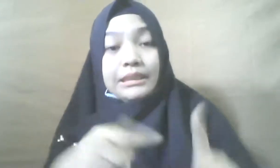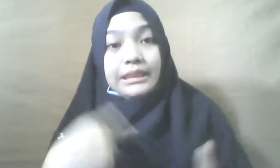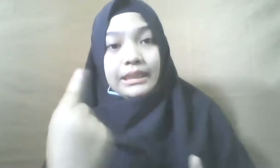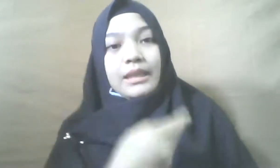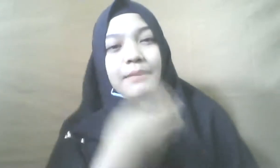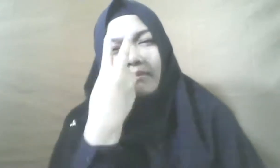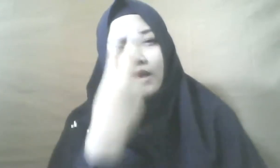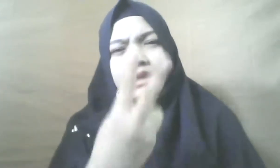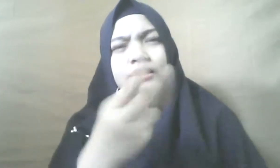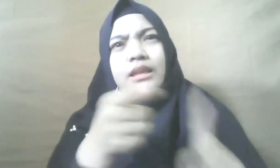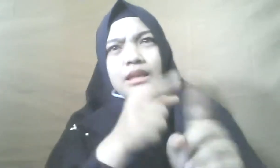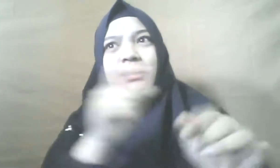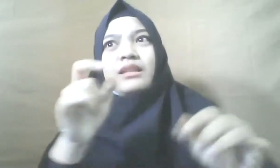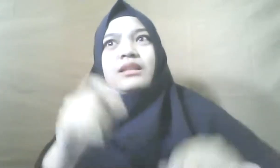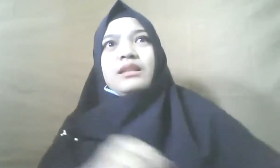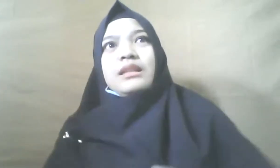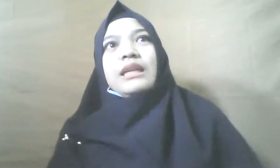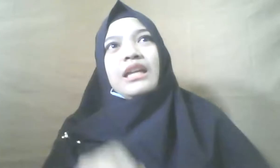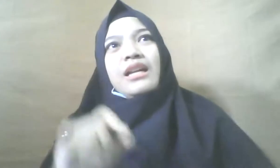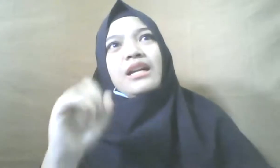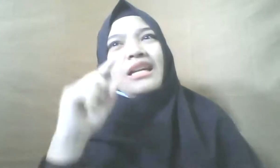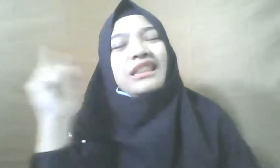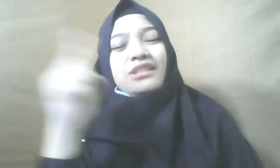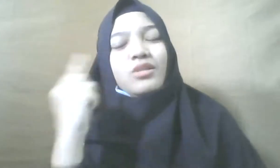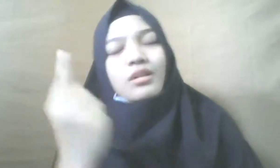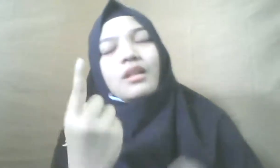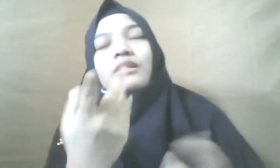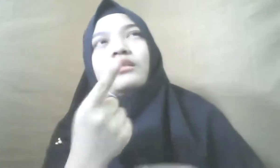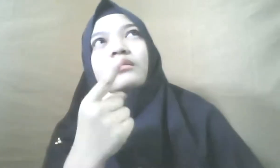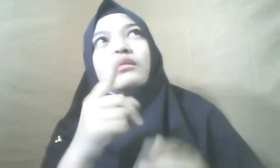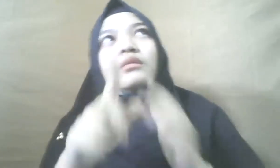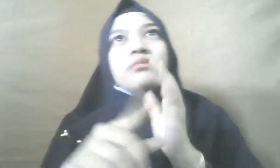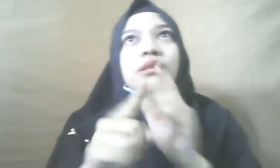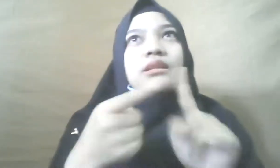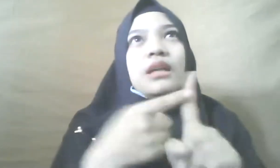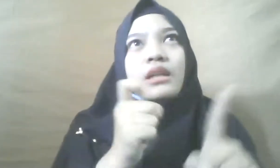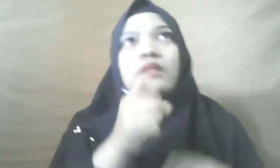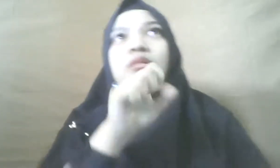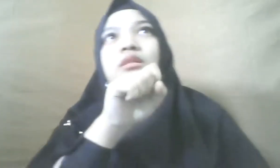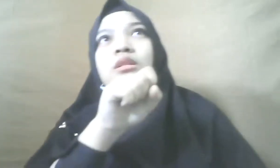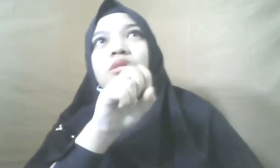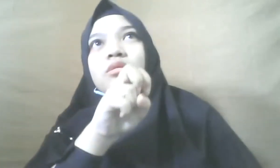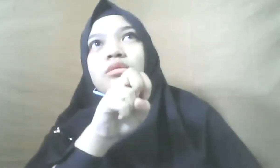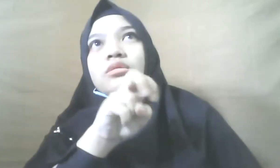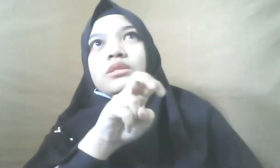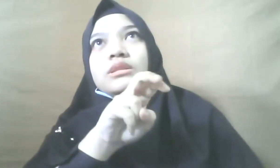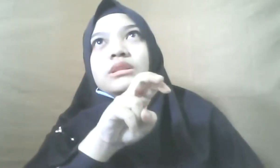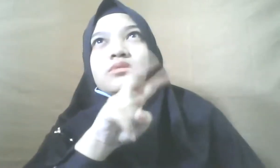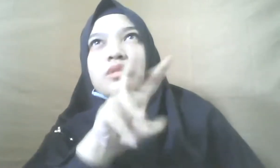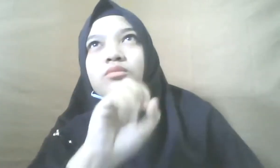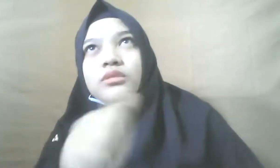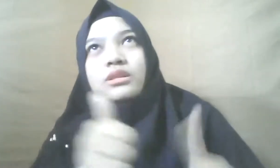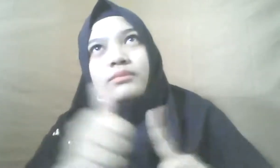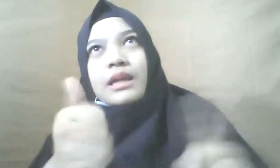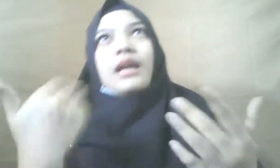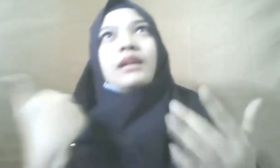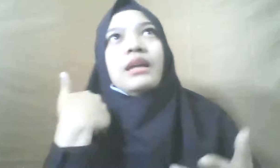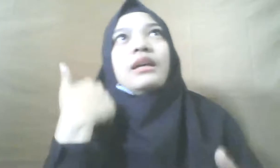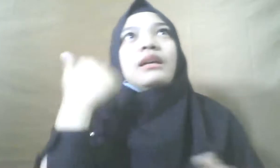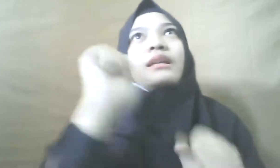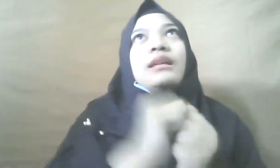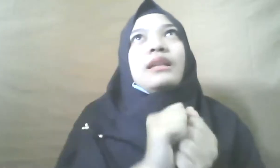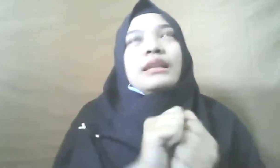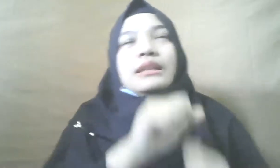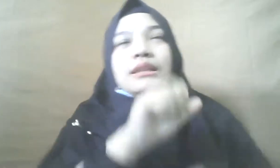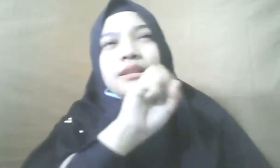the national survey data or Susenas 2018, and there are about 37 billion